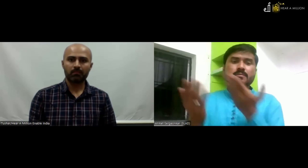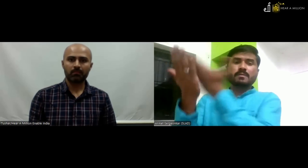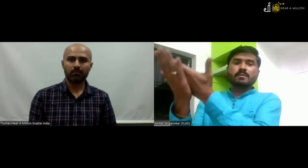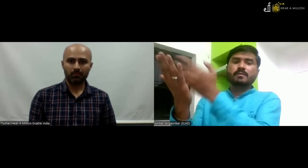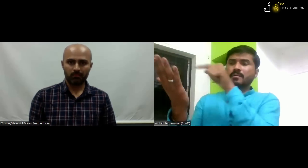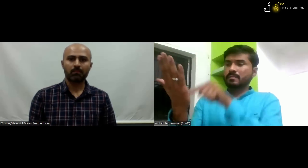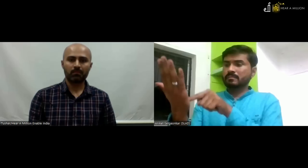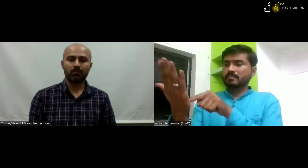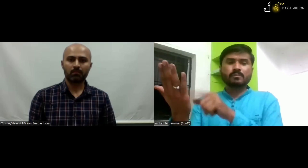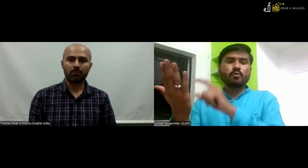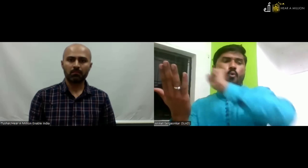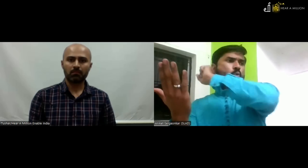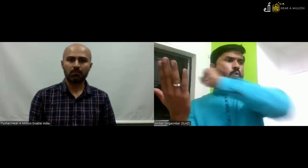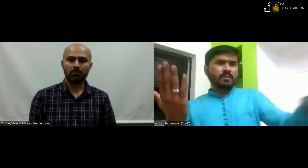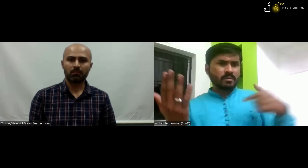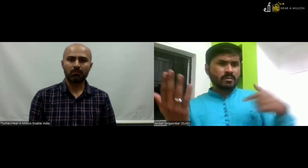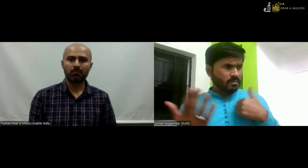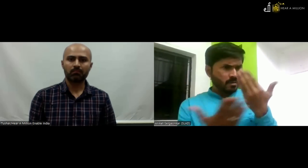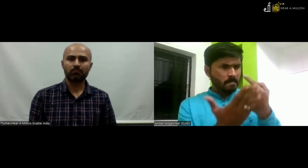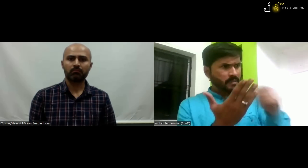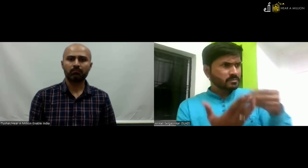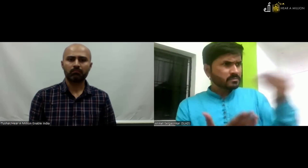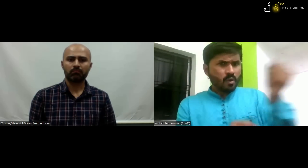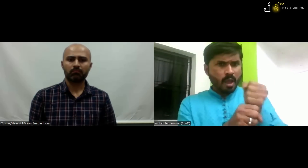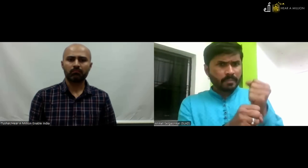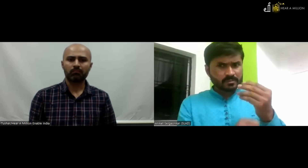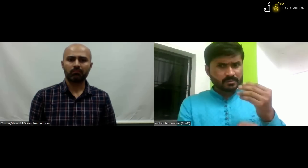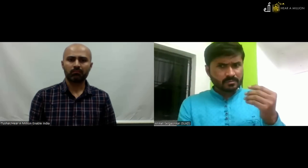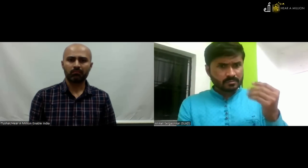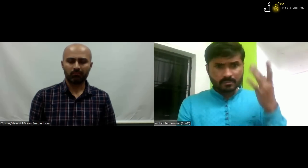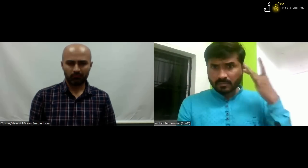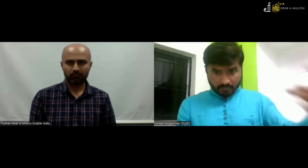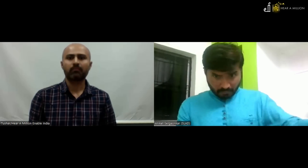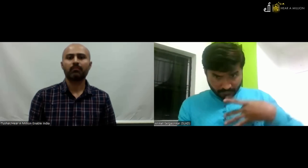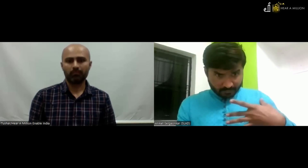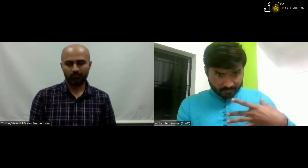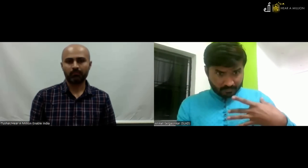can mention that this court had ordered, and they can